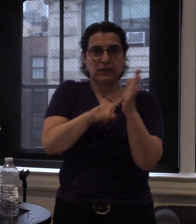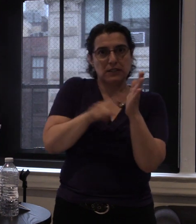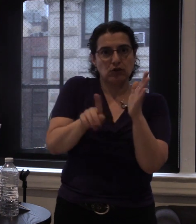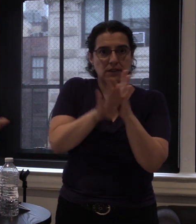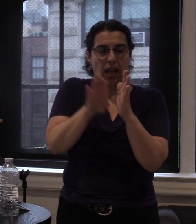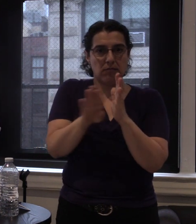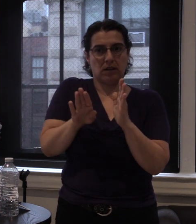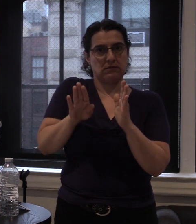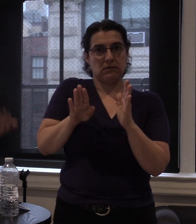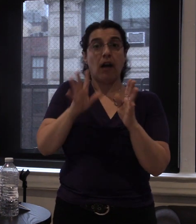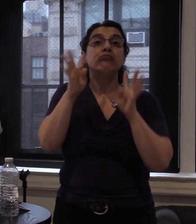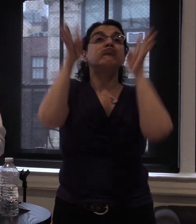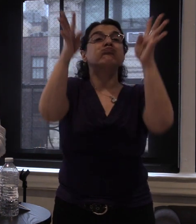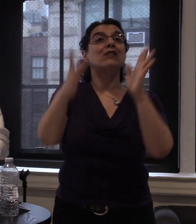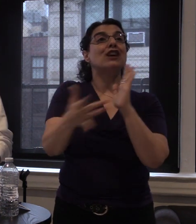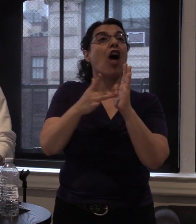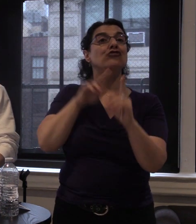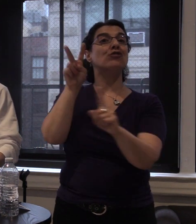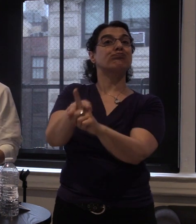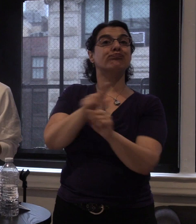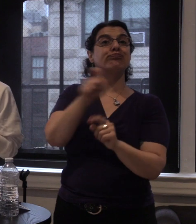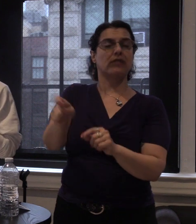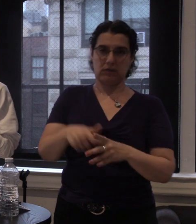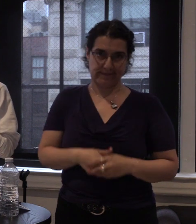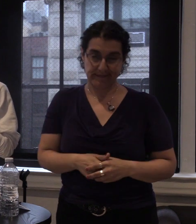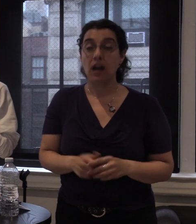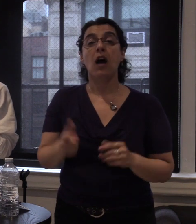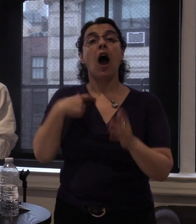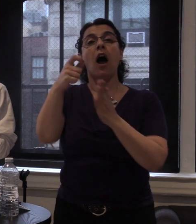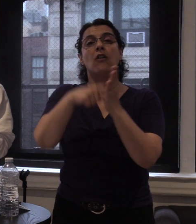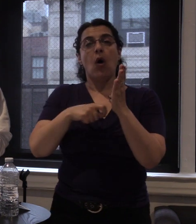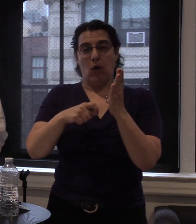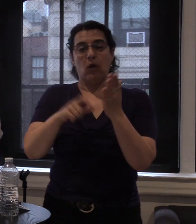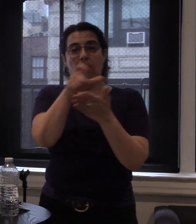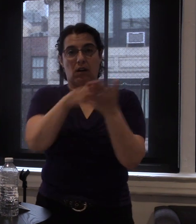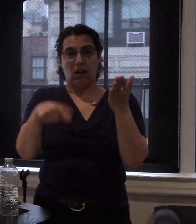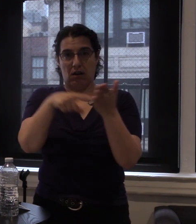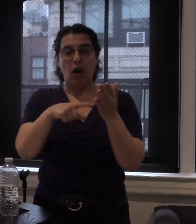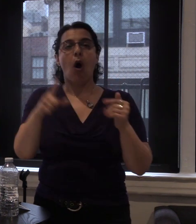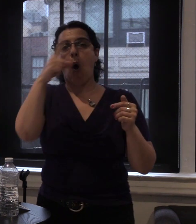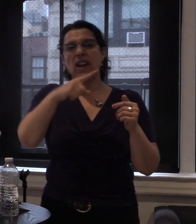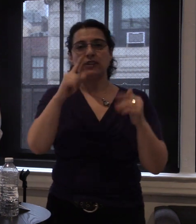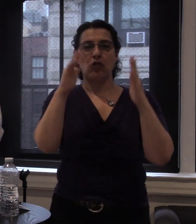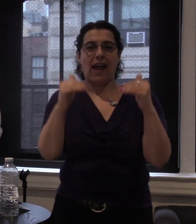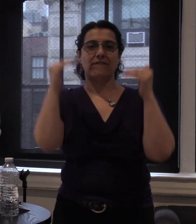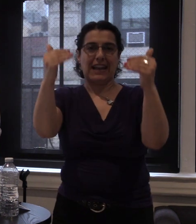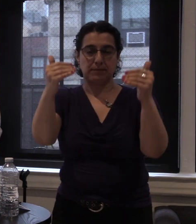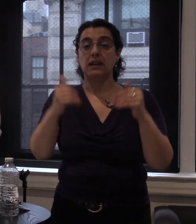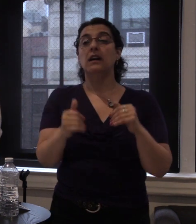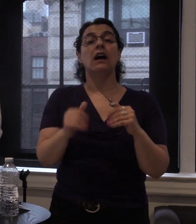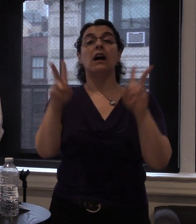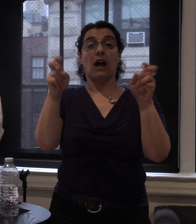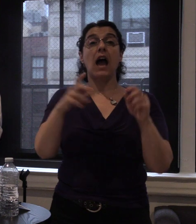and development and just come up with a technology first. So I wrote a piece for the New Inquiry called Artificial Advancement, basically saying that